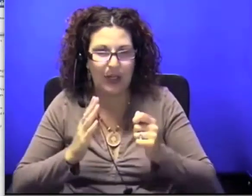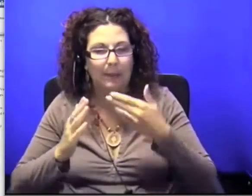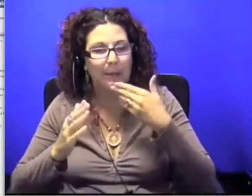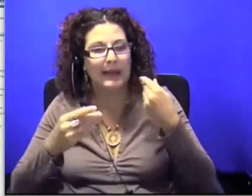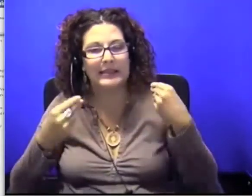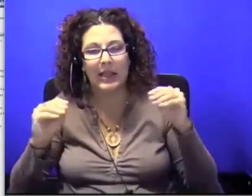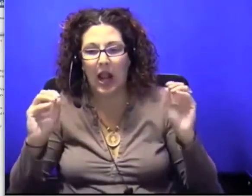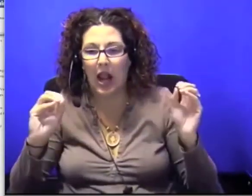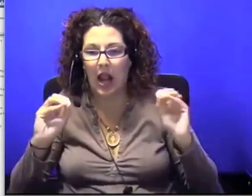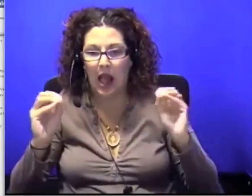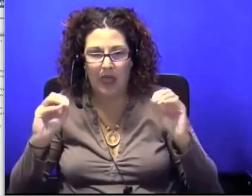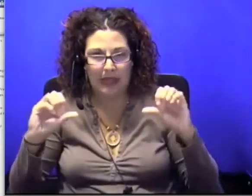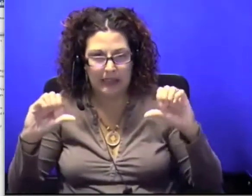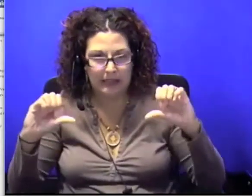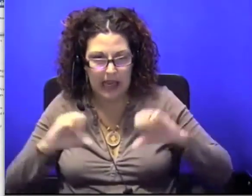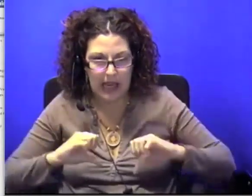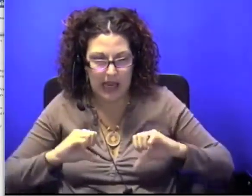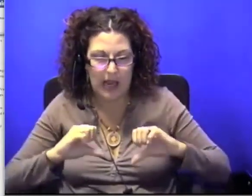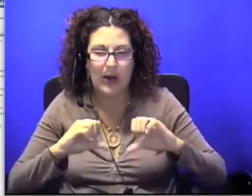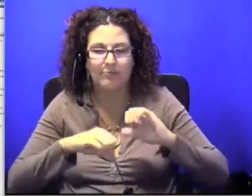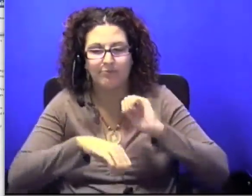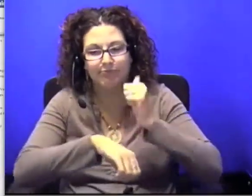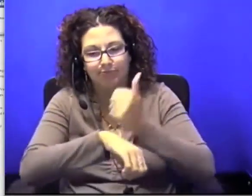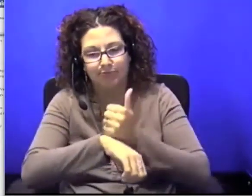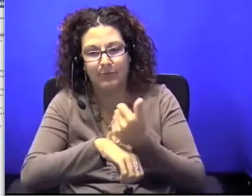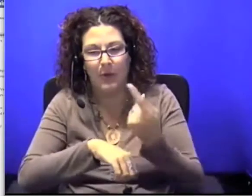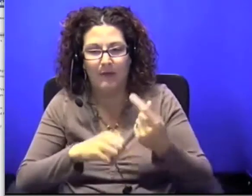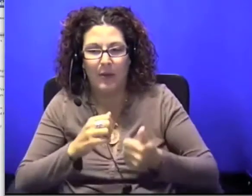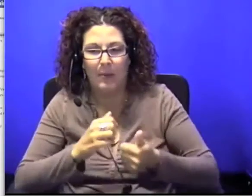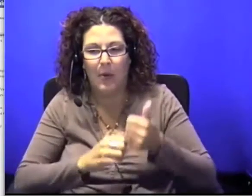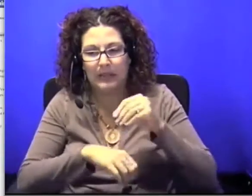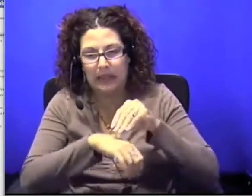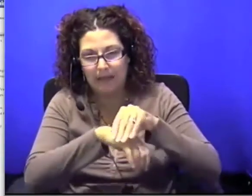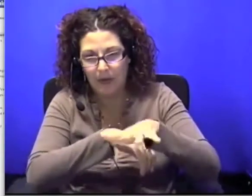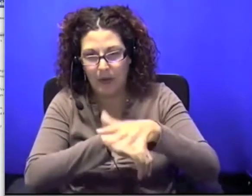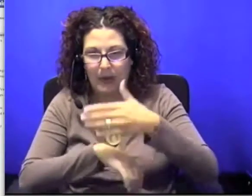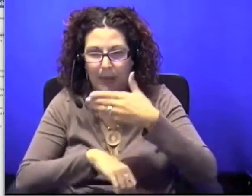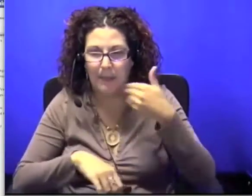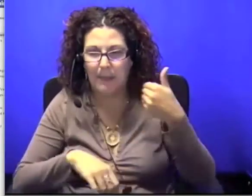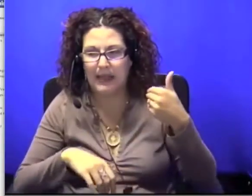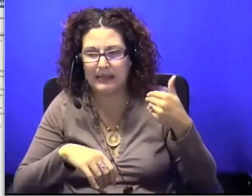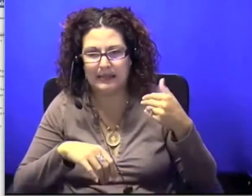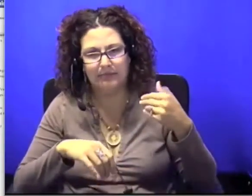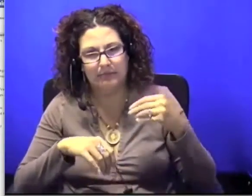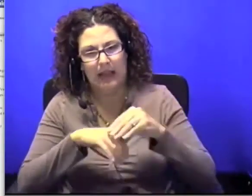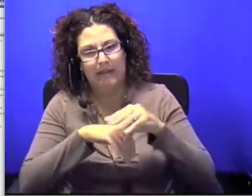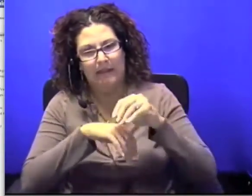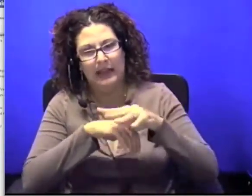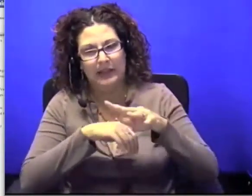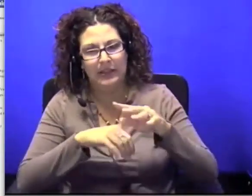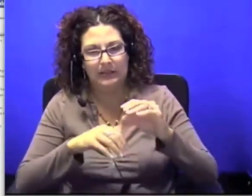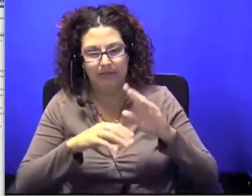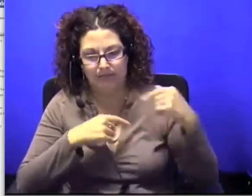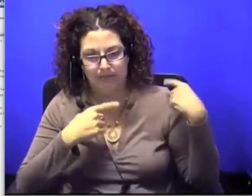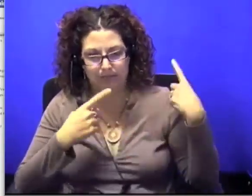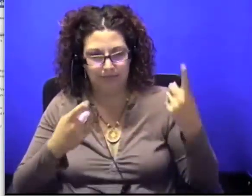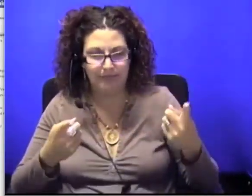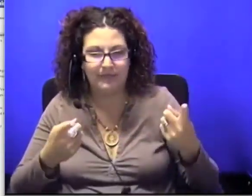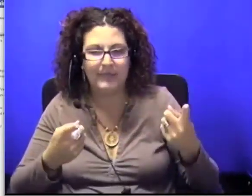His colossal bestseller, Nothing Down, established Mr. Allen as one of the most influential investment advisors of all time. He's